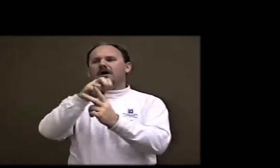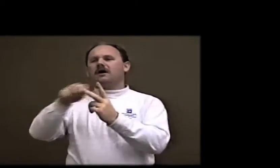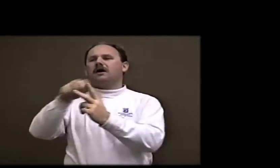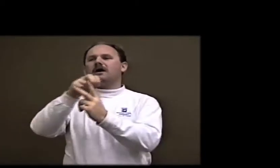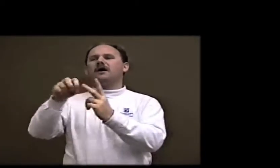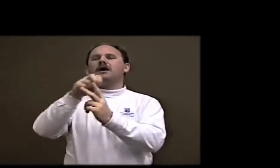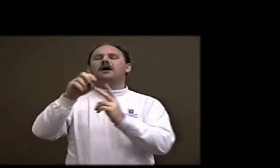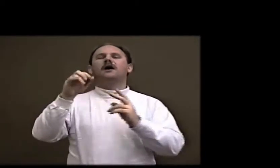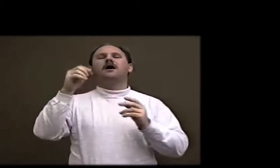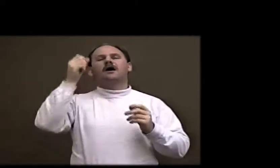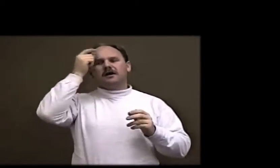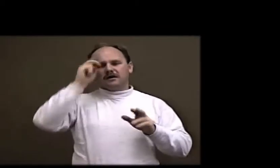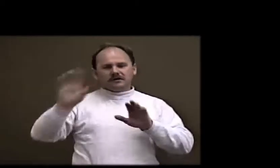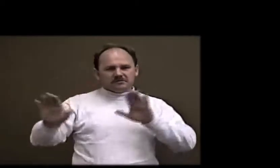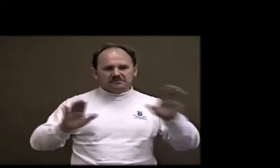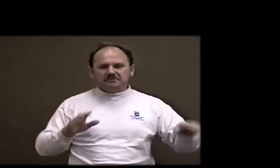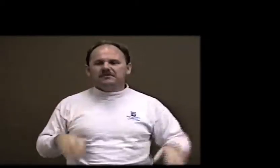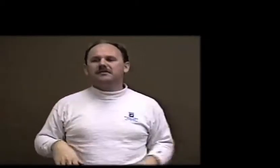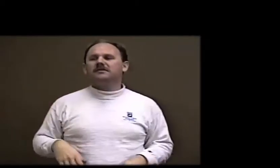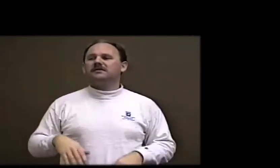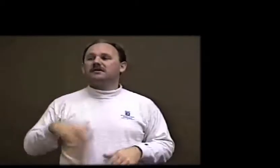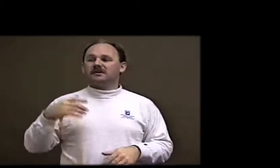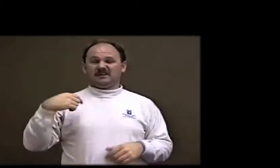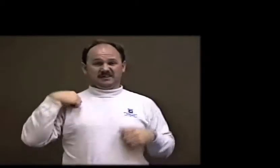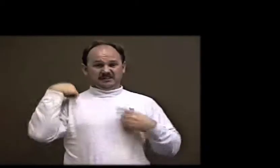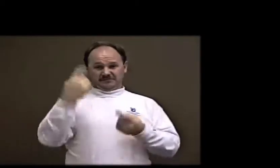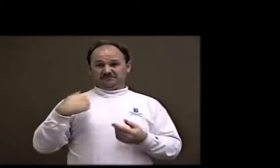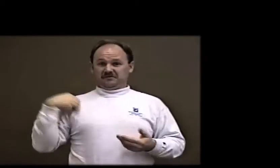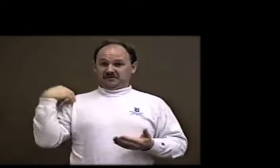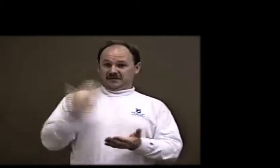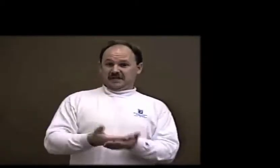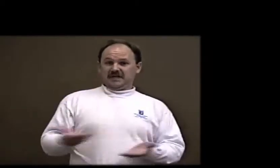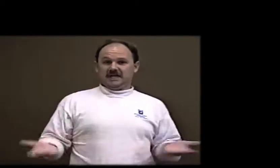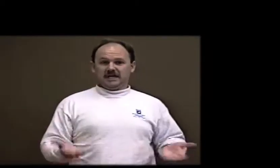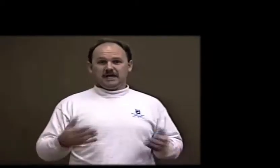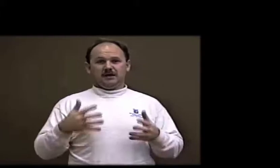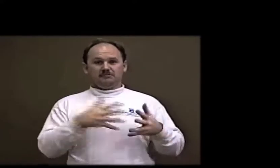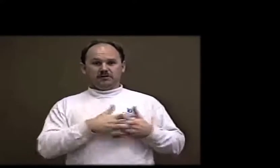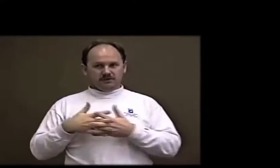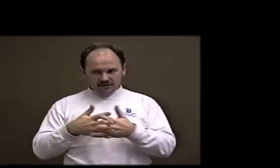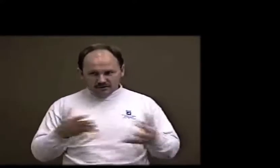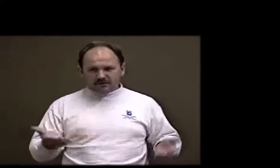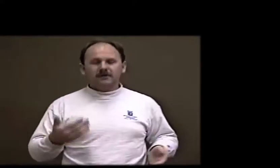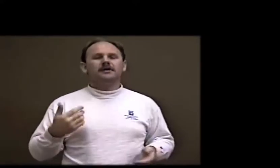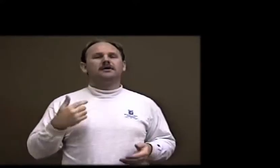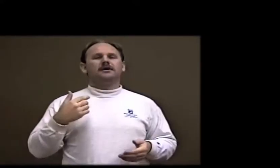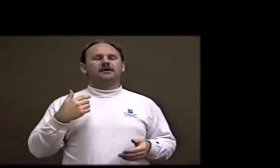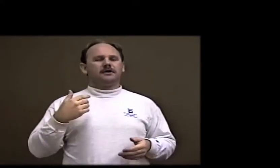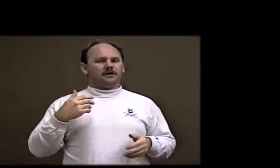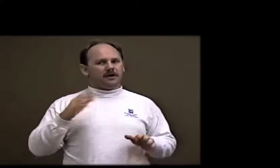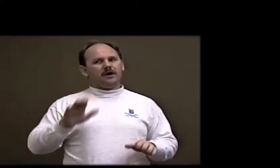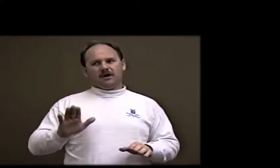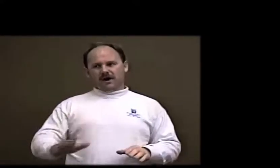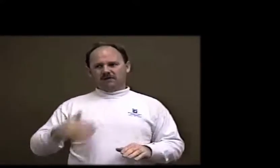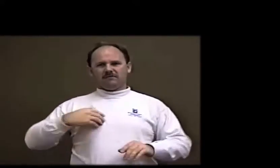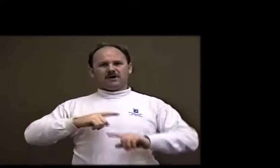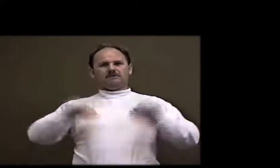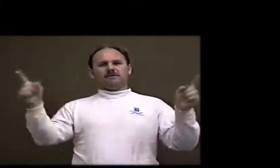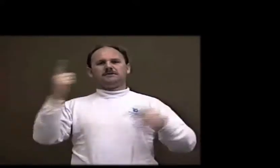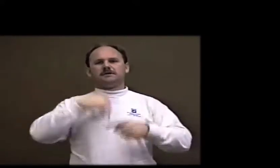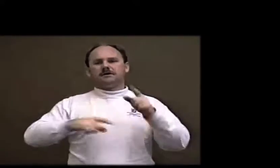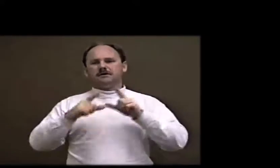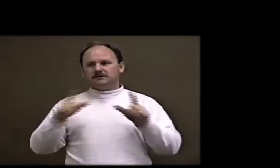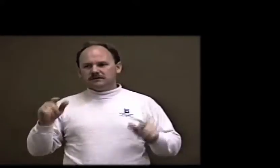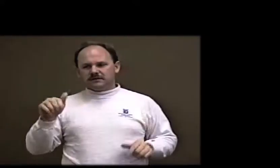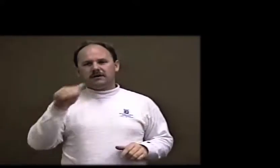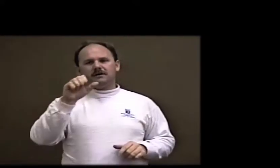That's when I began to understand. Since I entered the deaf school, I've been learning more English and how to transition between the 2 languages. Since